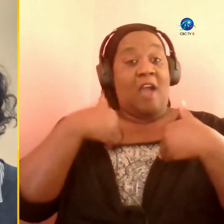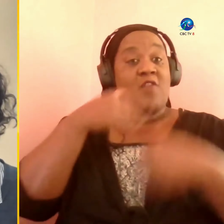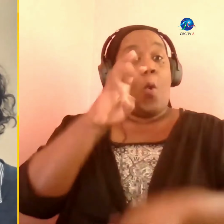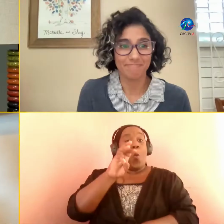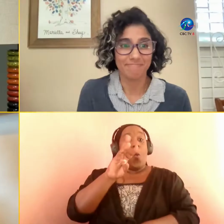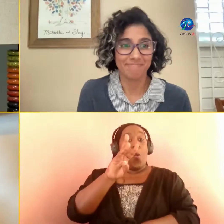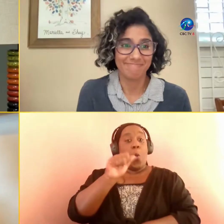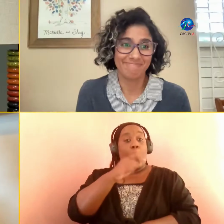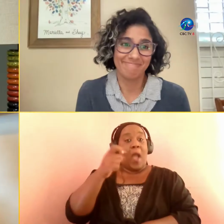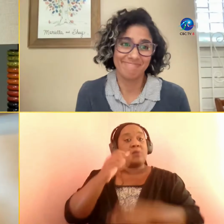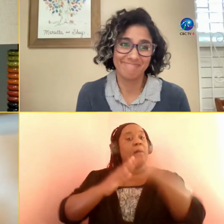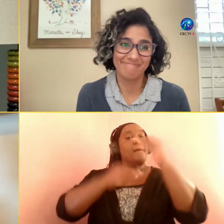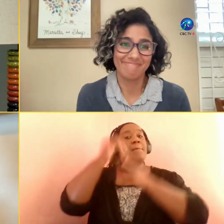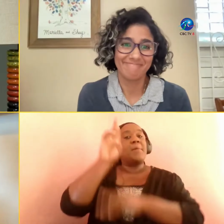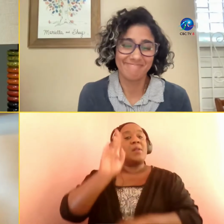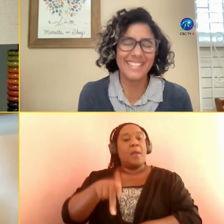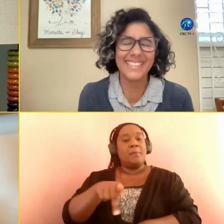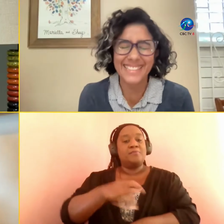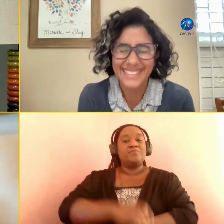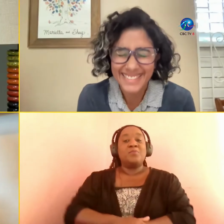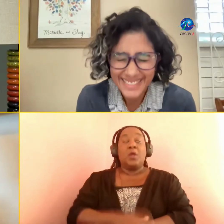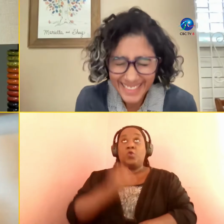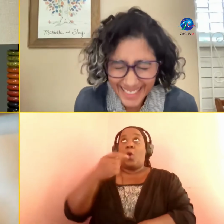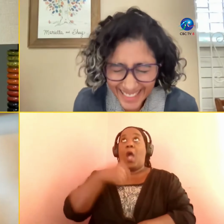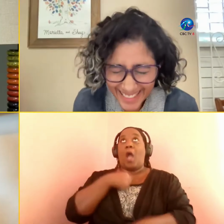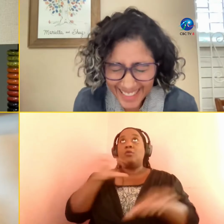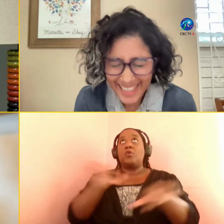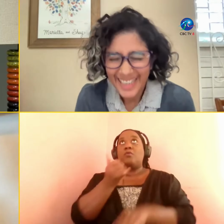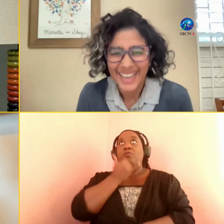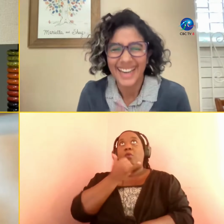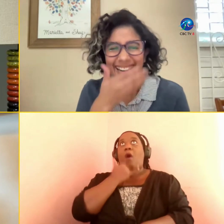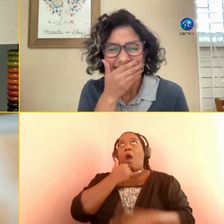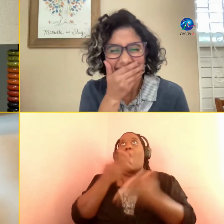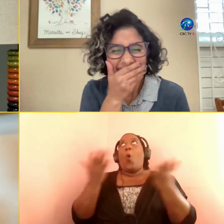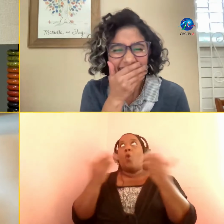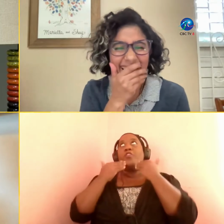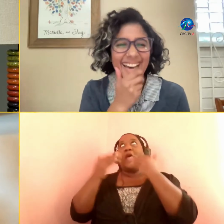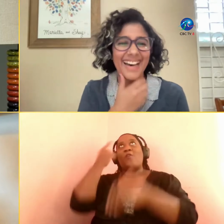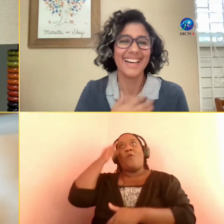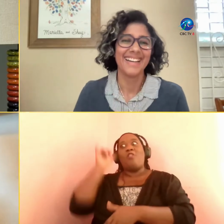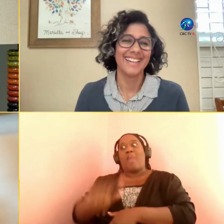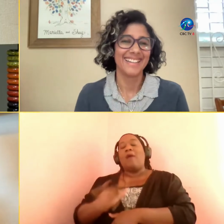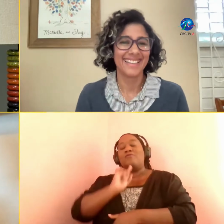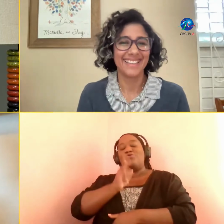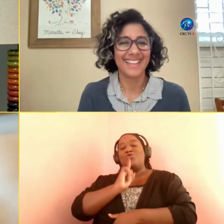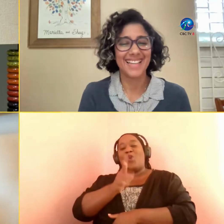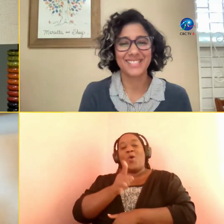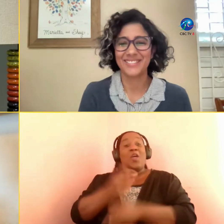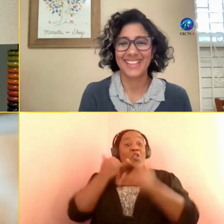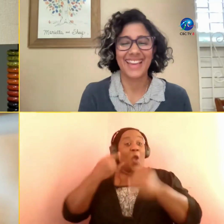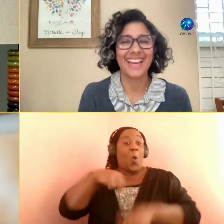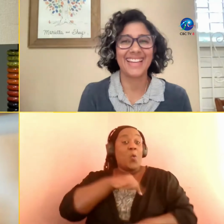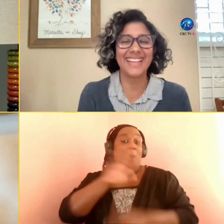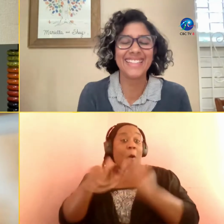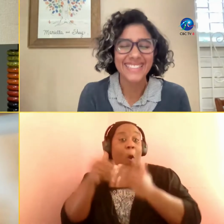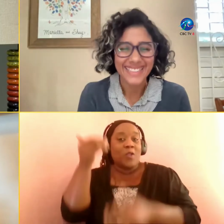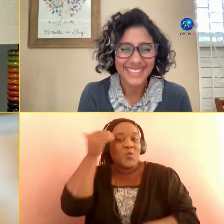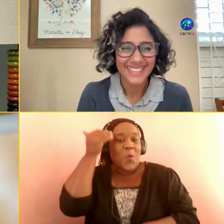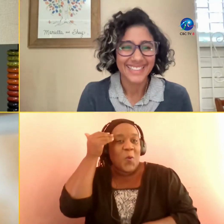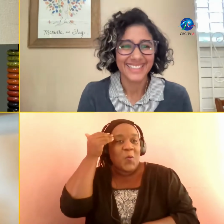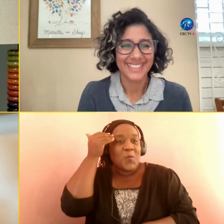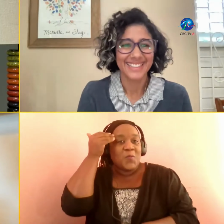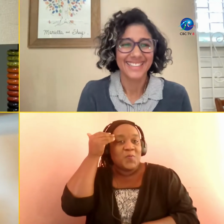Okay. So I've done it wrong. Thank you for that indeed. But now we all know, now we all know